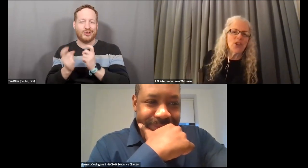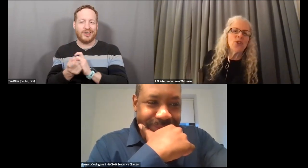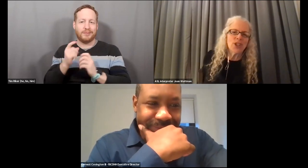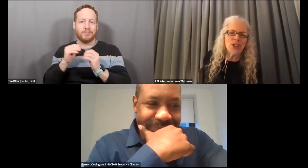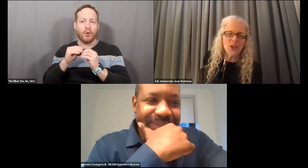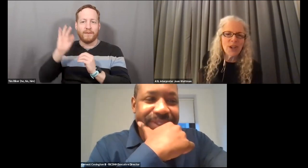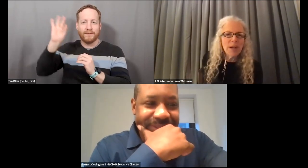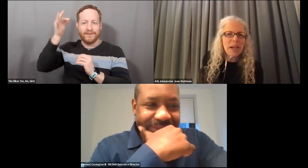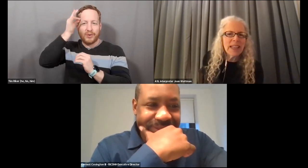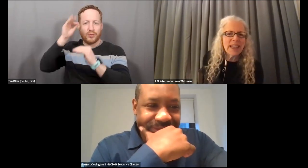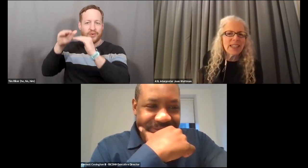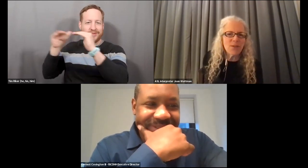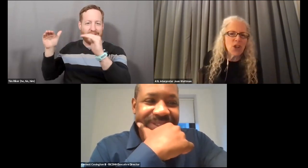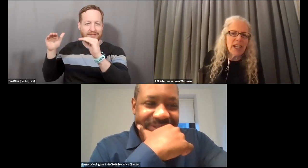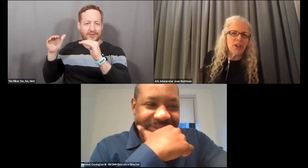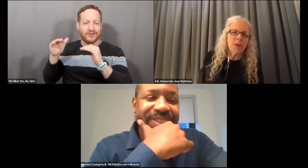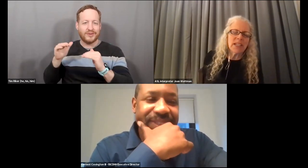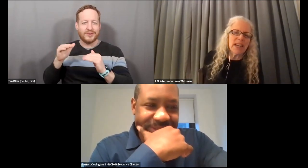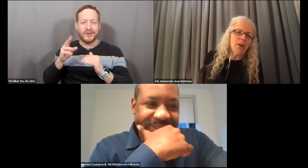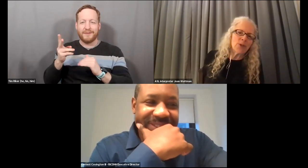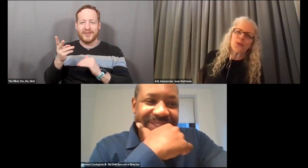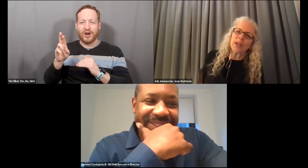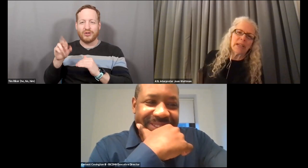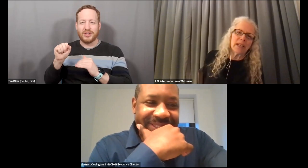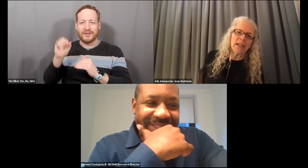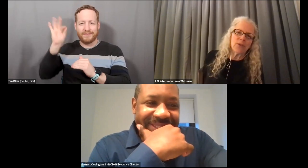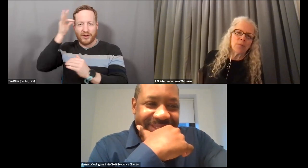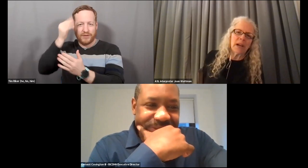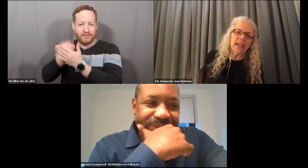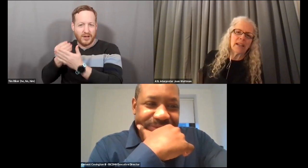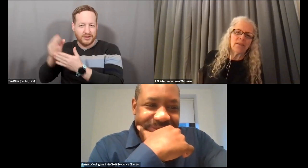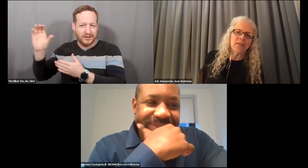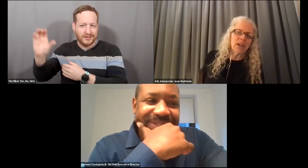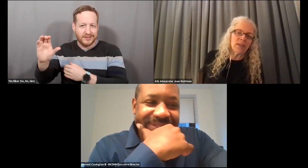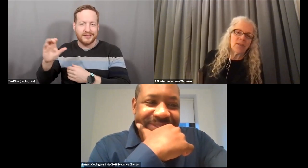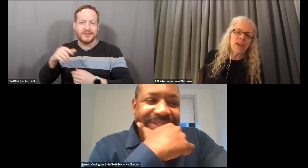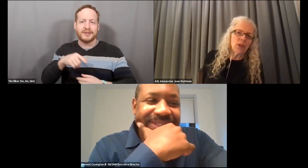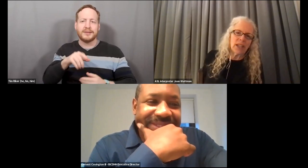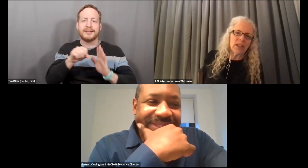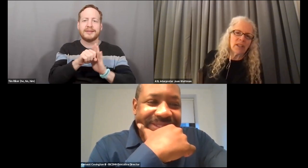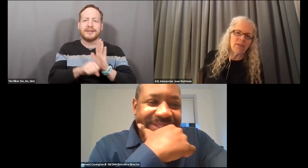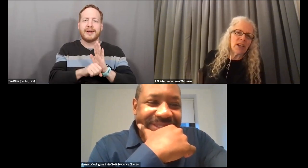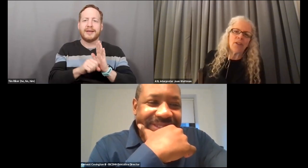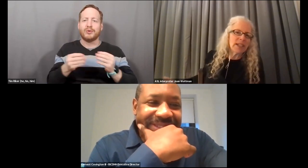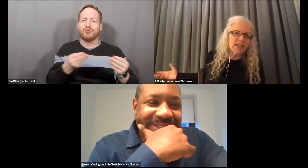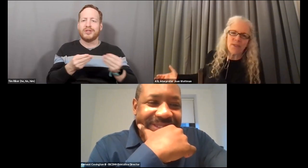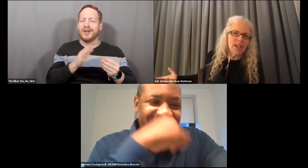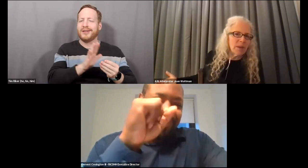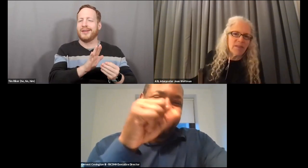huge issue. But I think things have changed because now it's really being governed by the federal level. The VRS is funded by